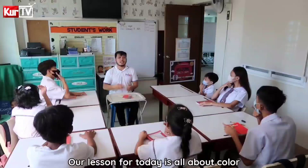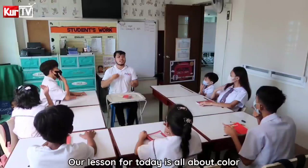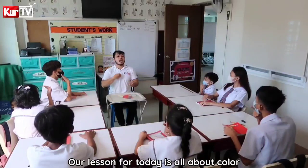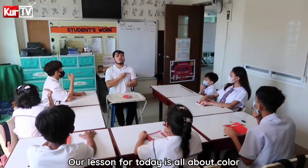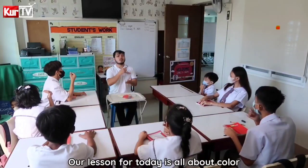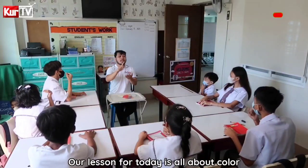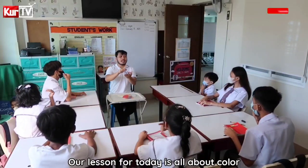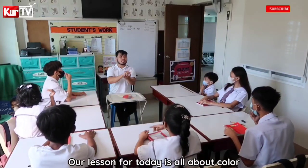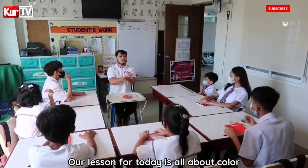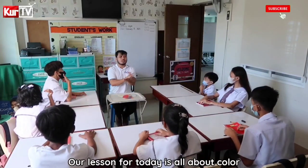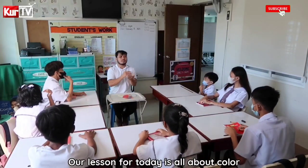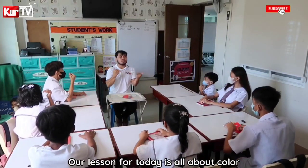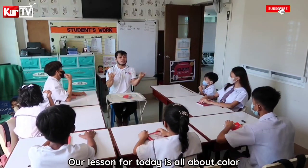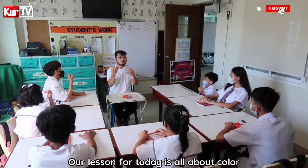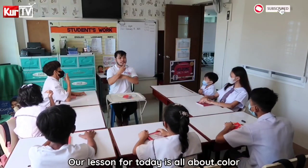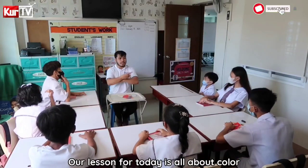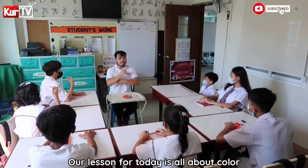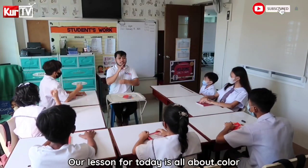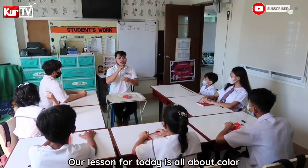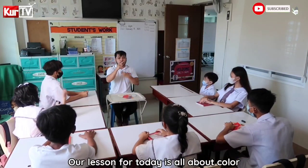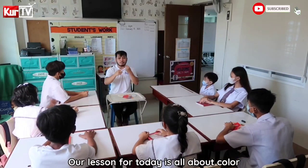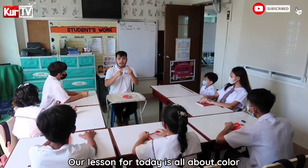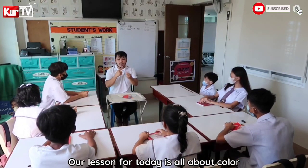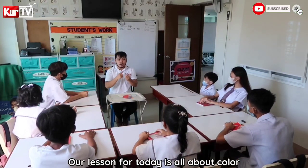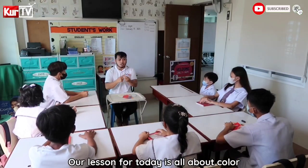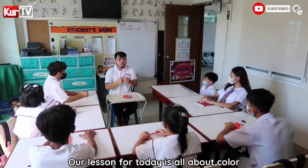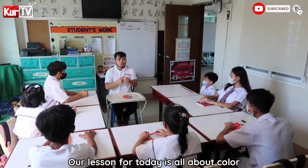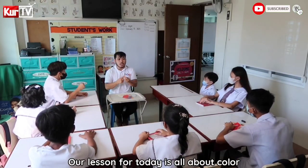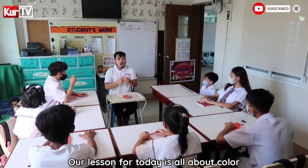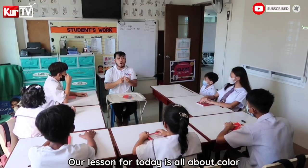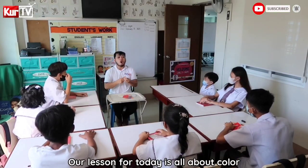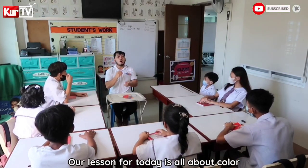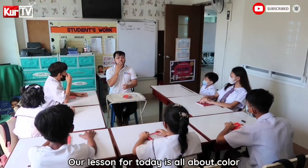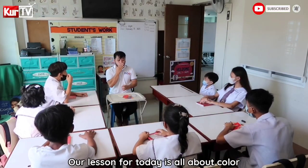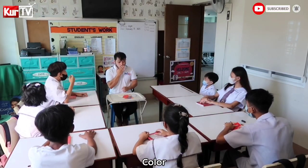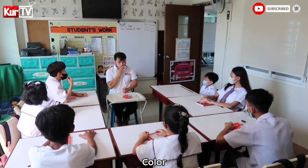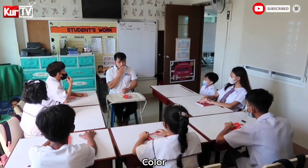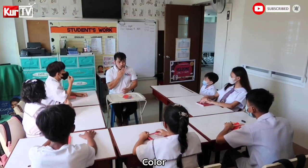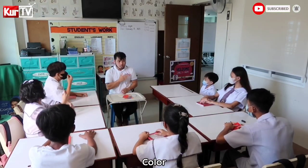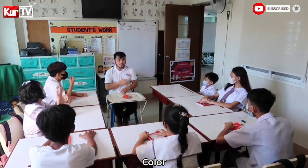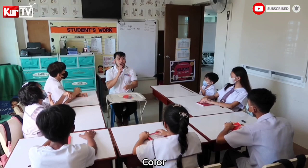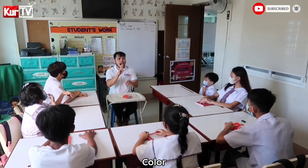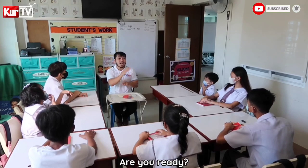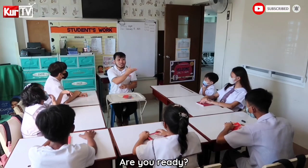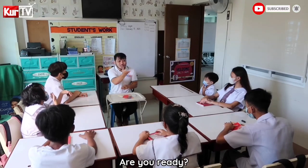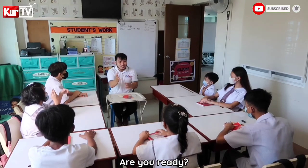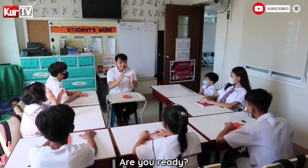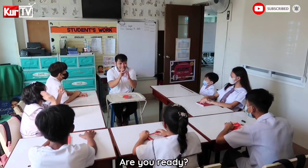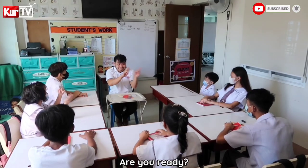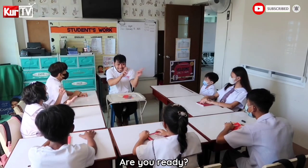Okay, our lesson for today is all about Color So are you ready